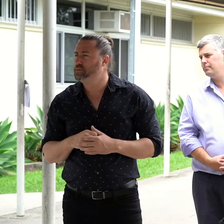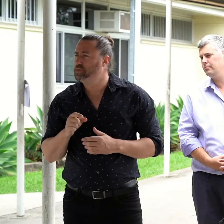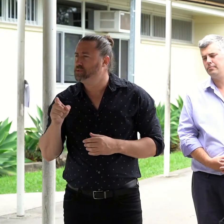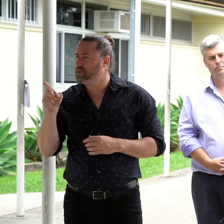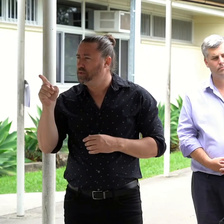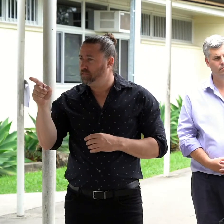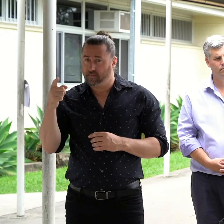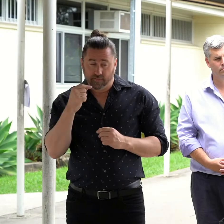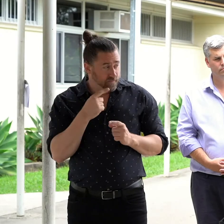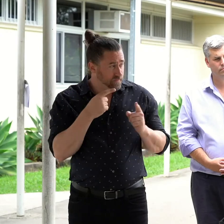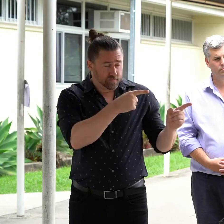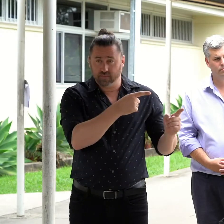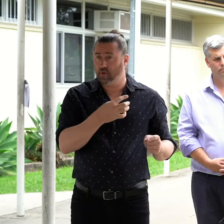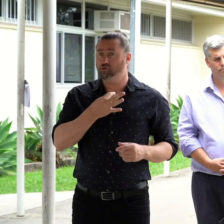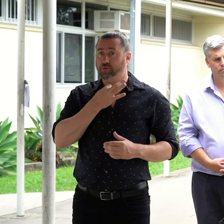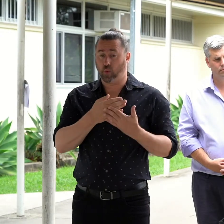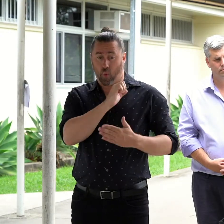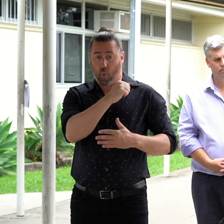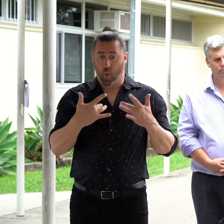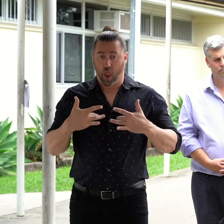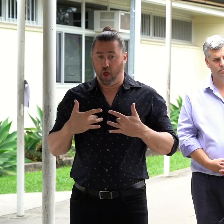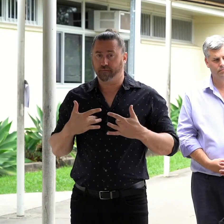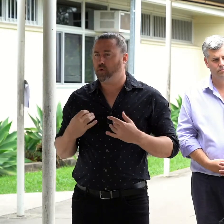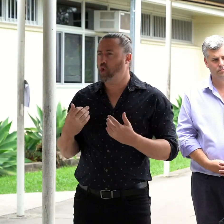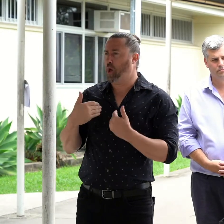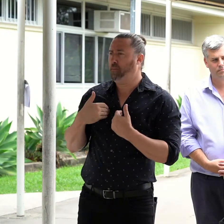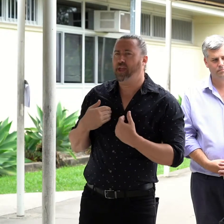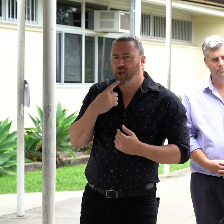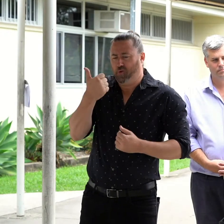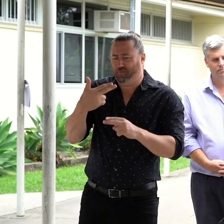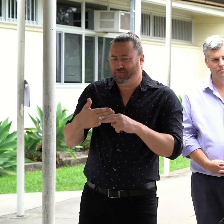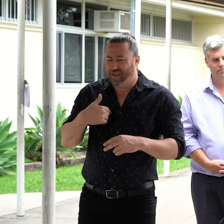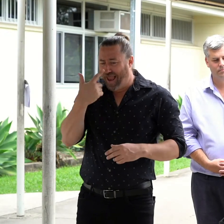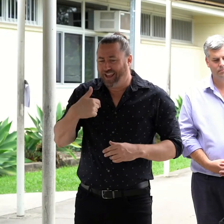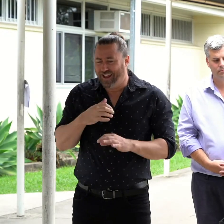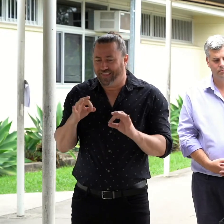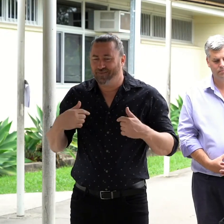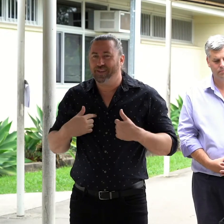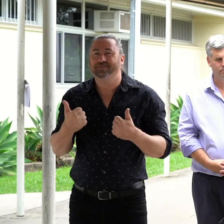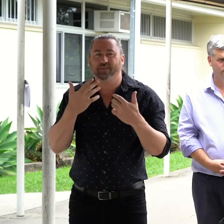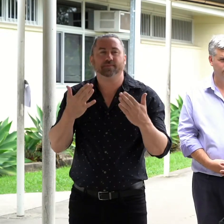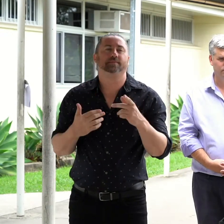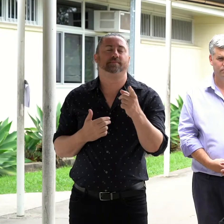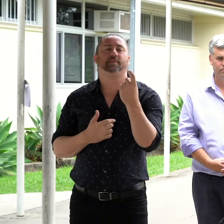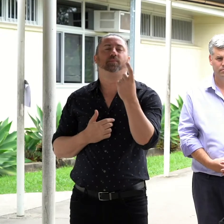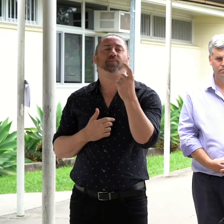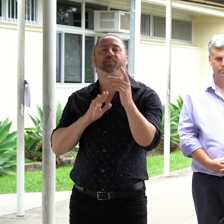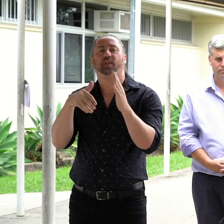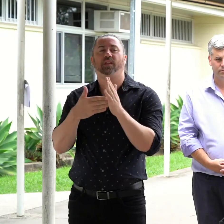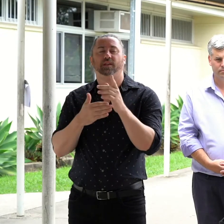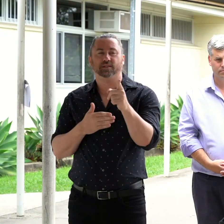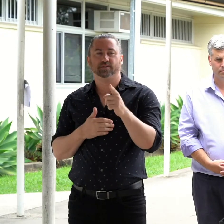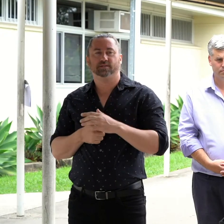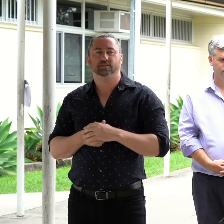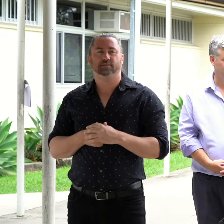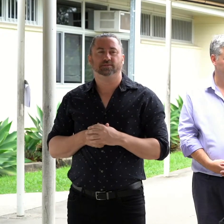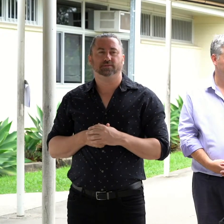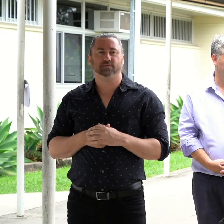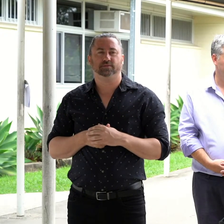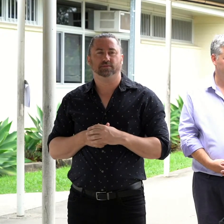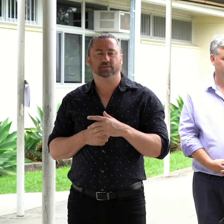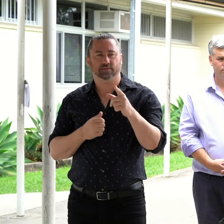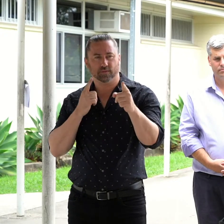received any threats yourself? Not personally, but that's good news for me. Thank you. Oh, just one last question. Do you know